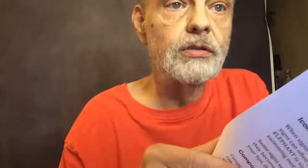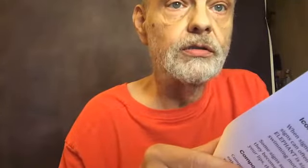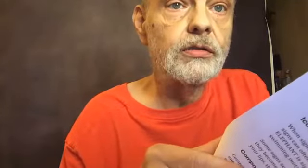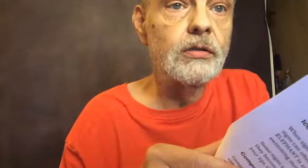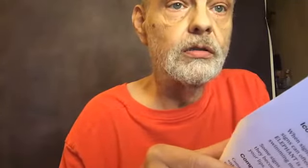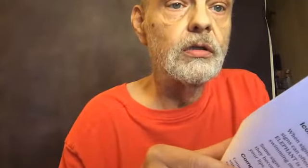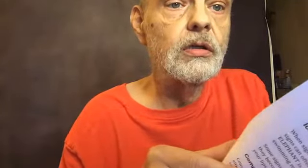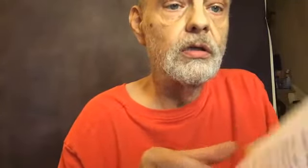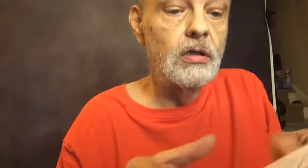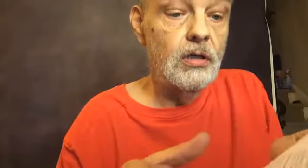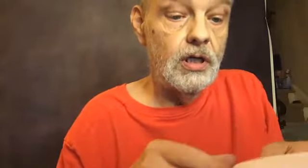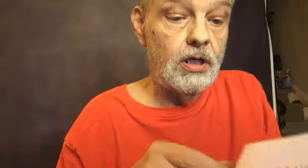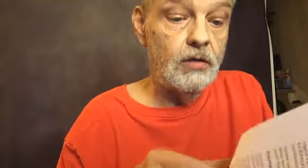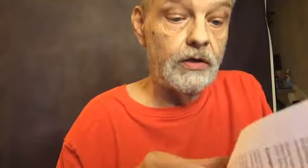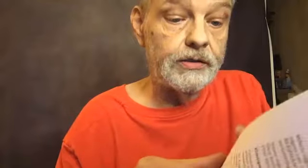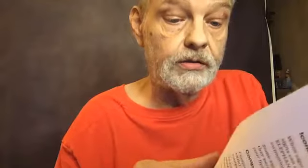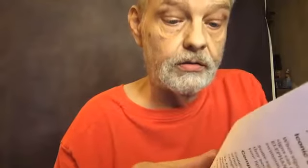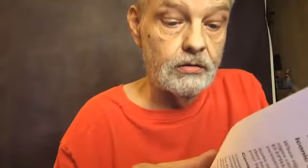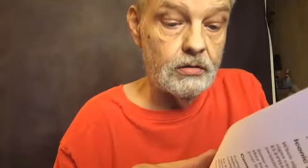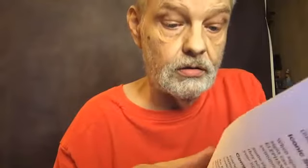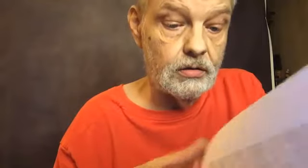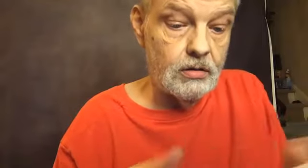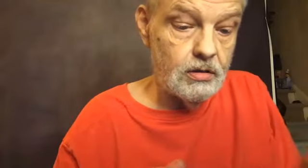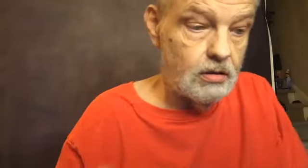Questions? Any questions?